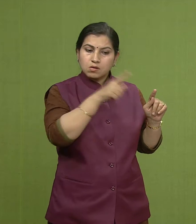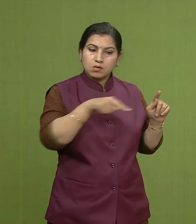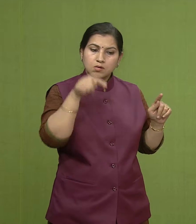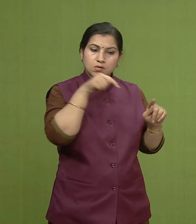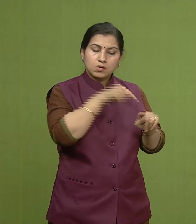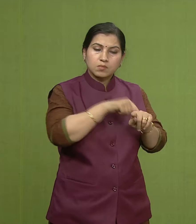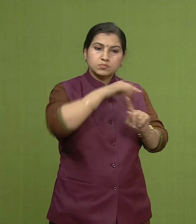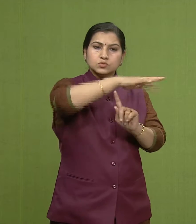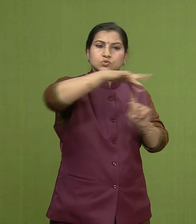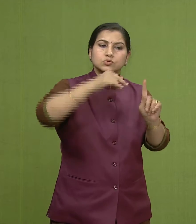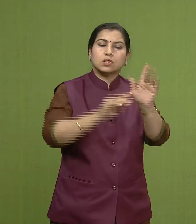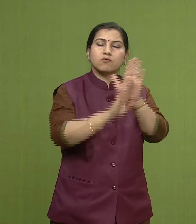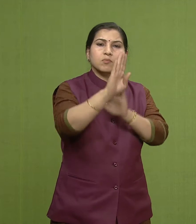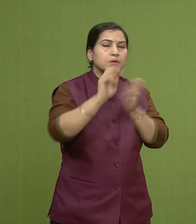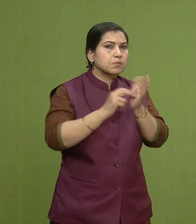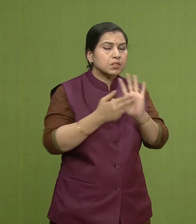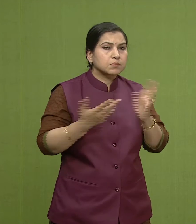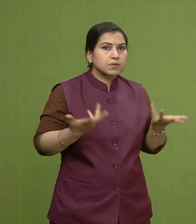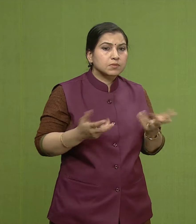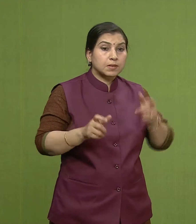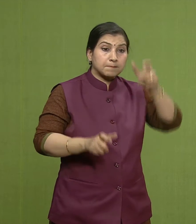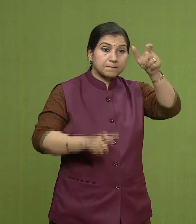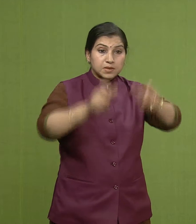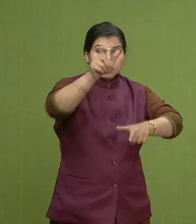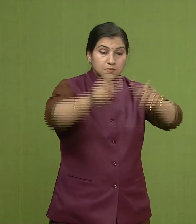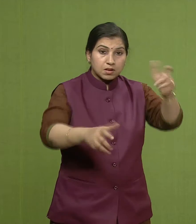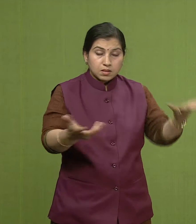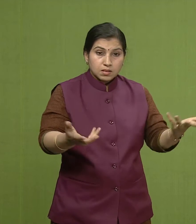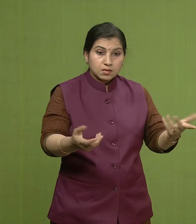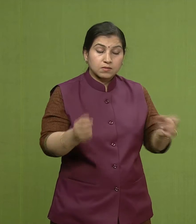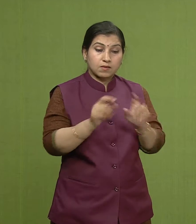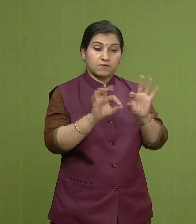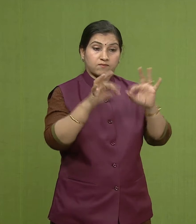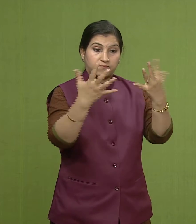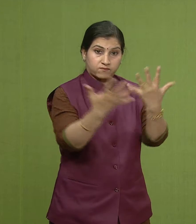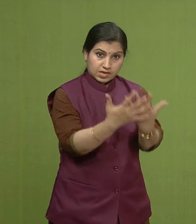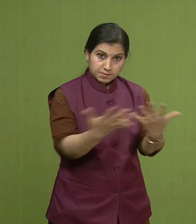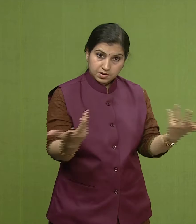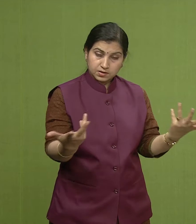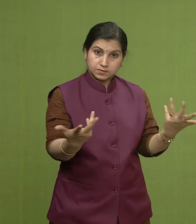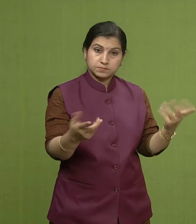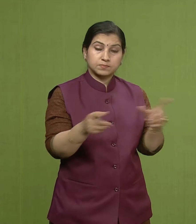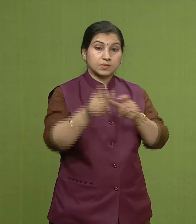Social development refers to the interaction of adolescents with their family, peers, and